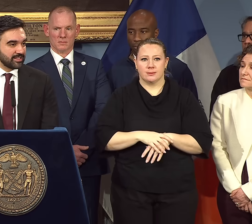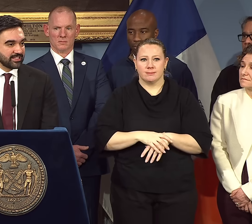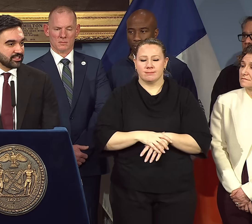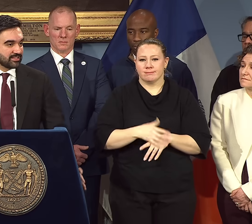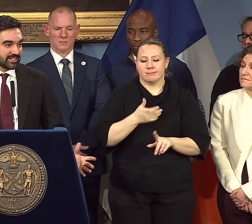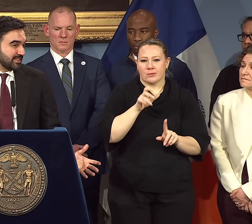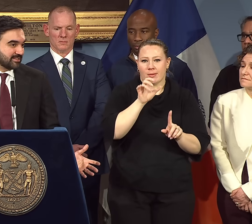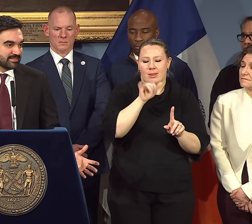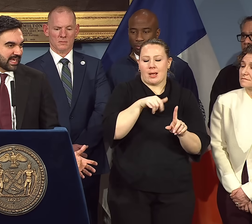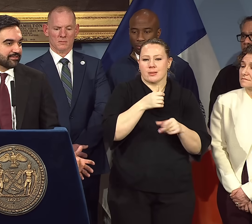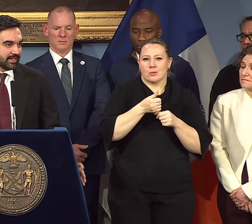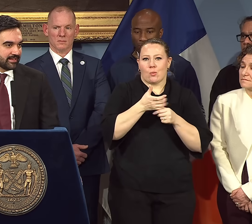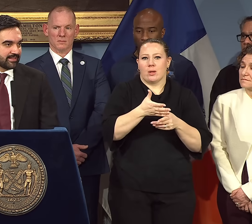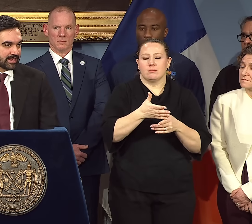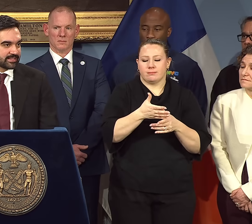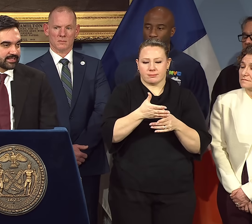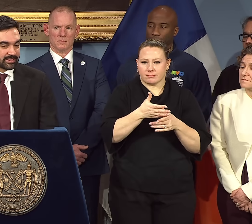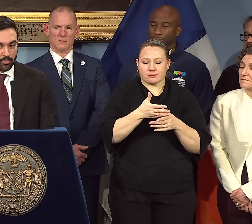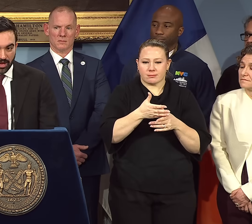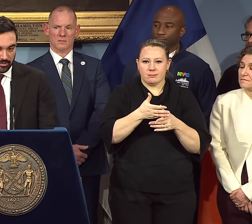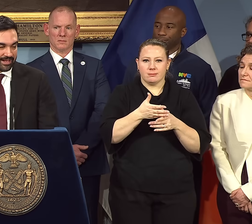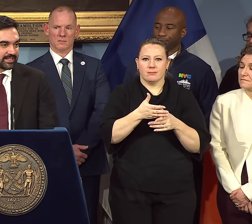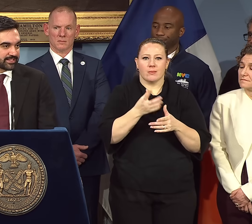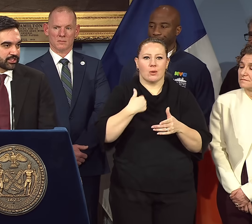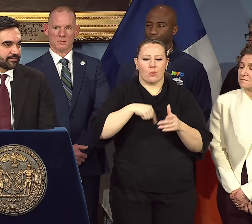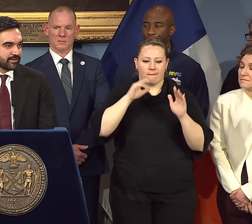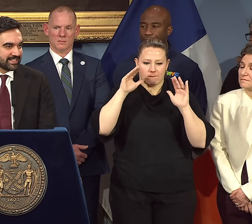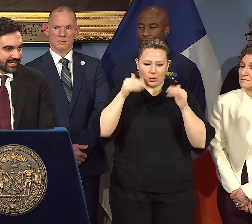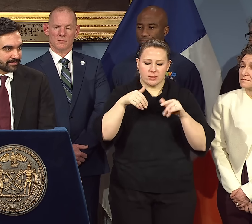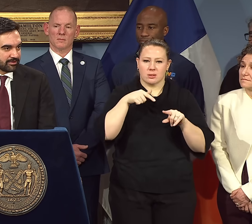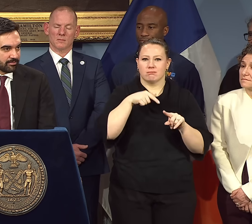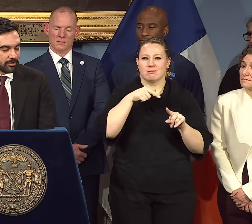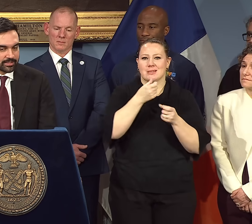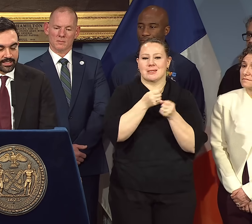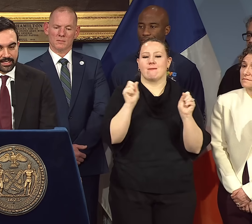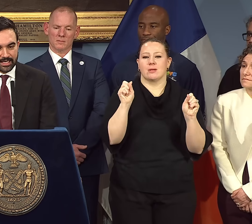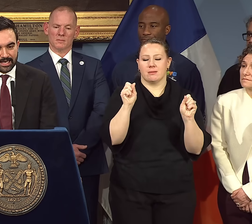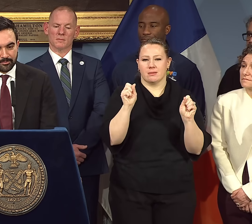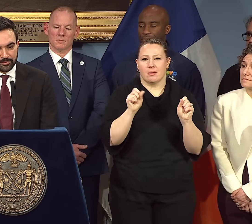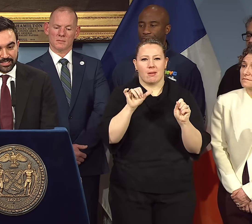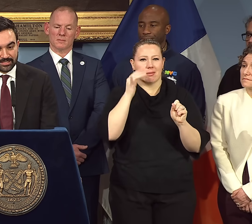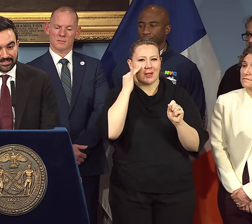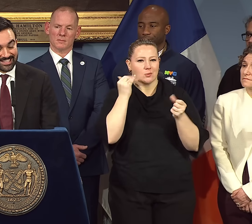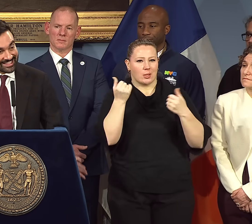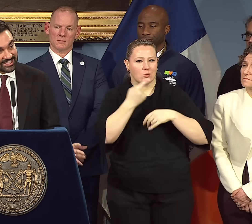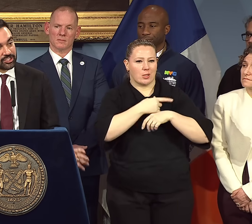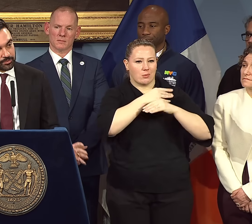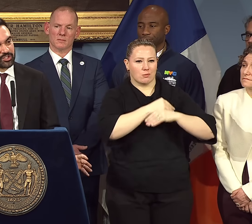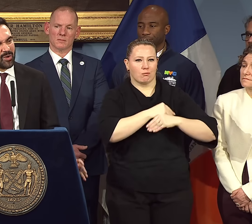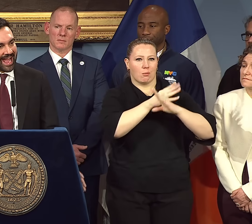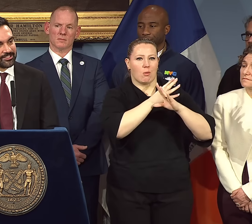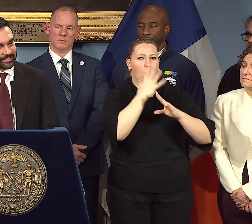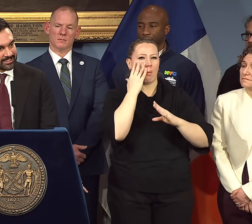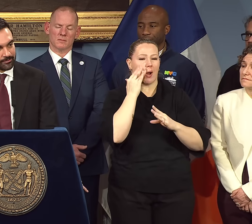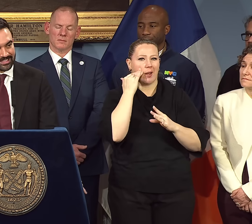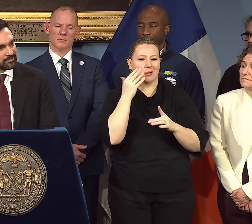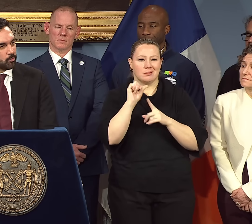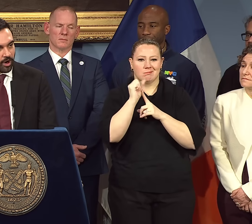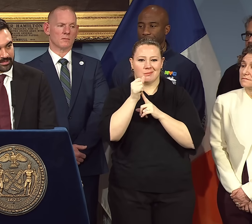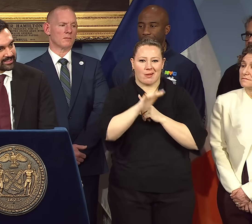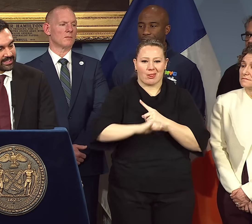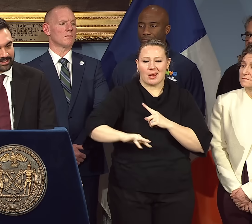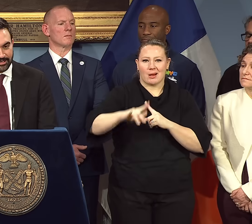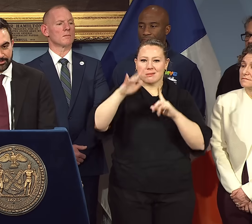all of our decisions is safety. That's why we made the decision for today to be remote, because the conditions were so hazardous that we